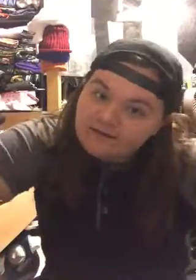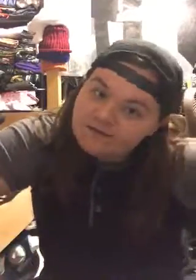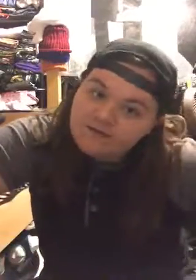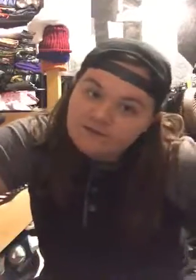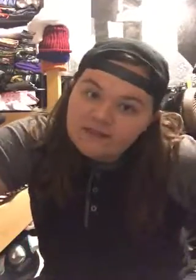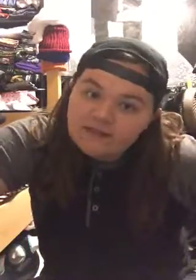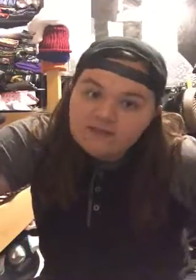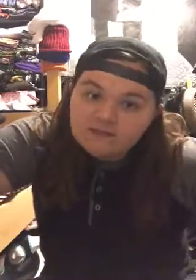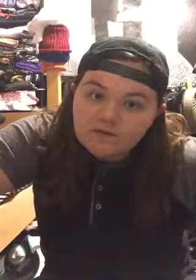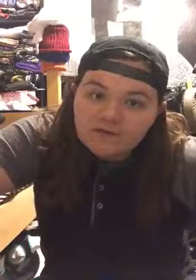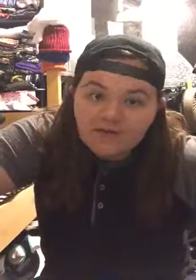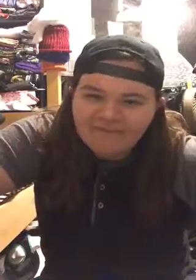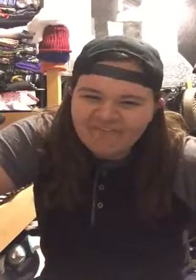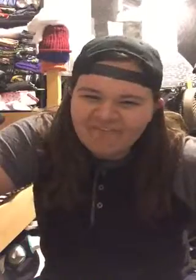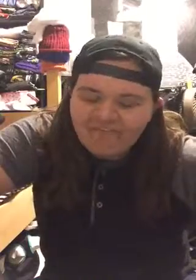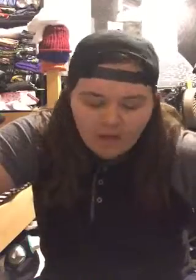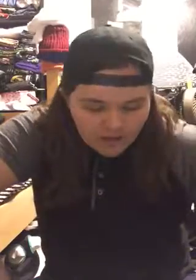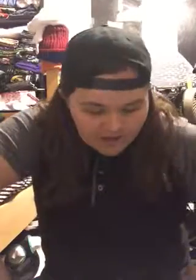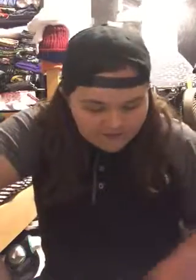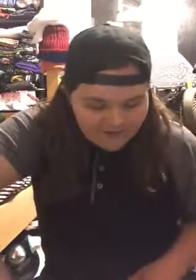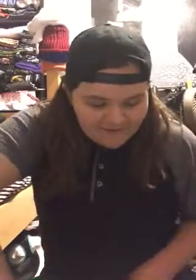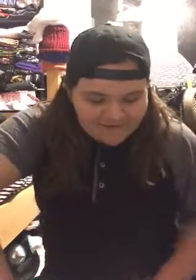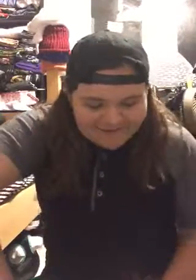if I don't do it sooner or later. So,